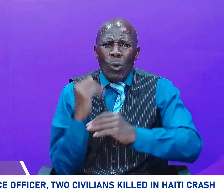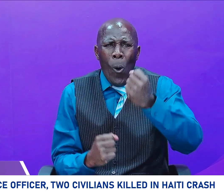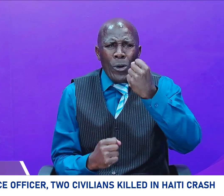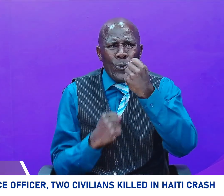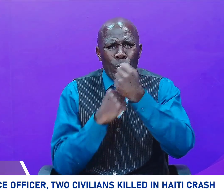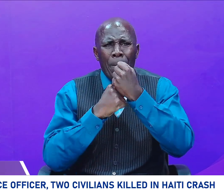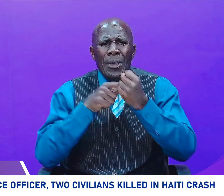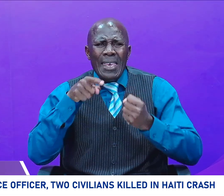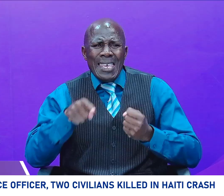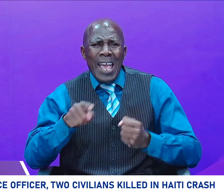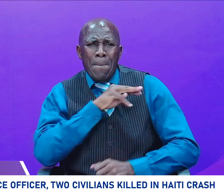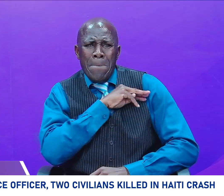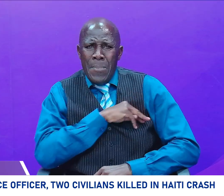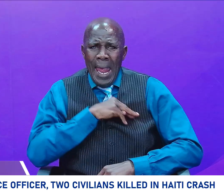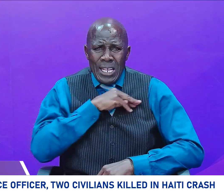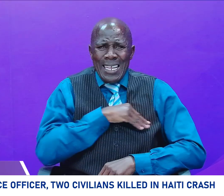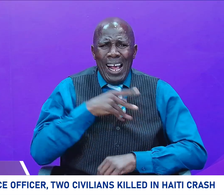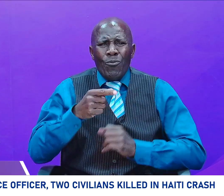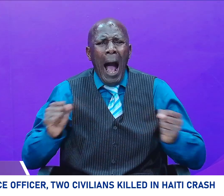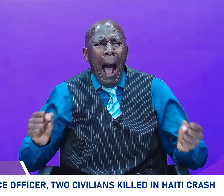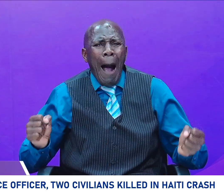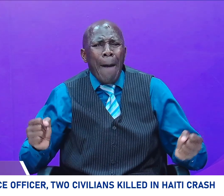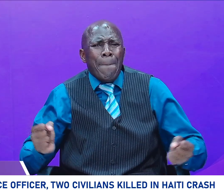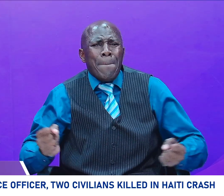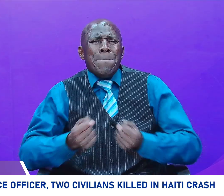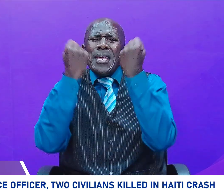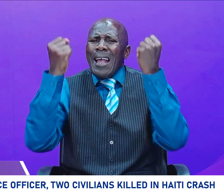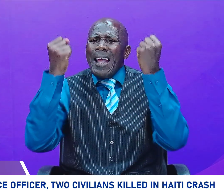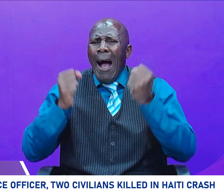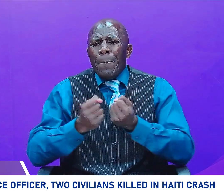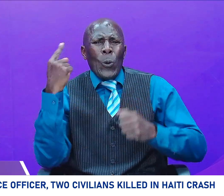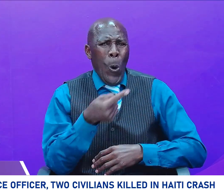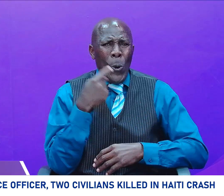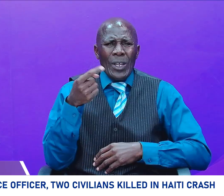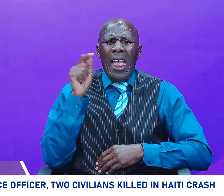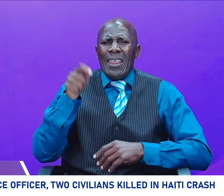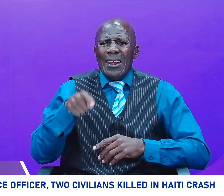multinational security support mission (MSS).